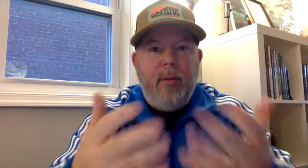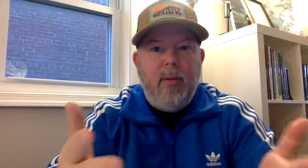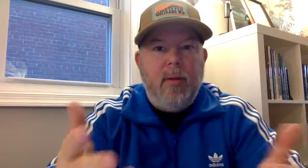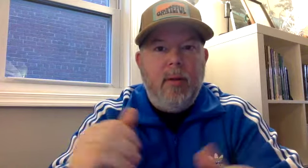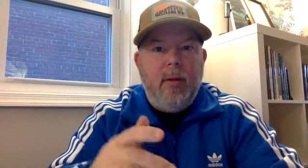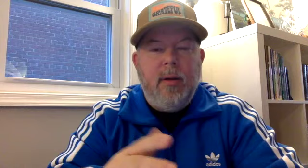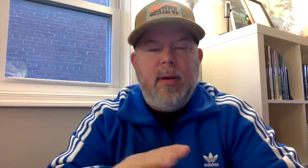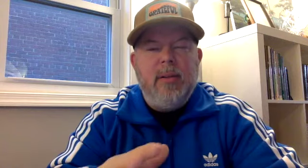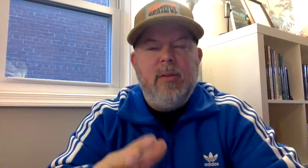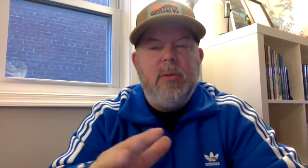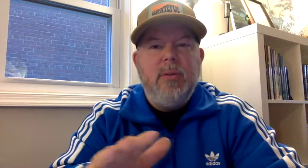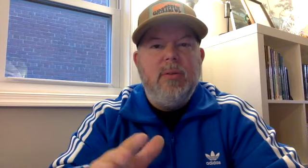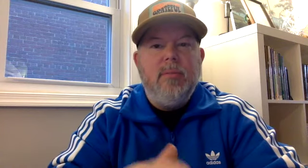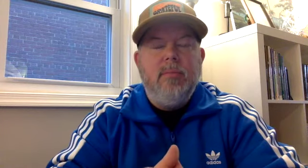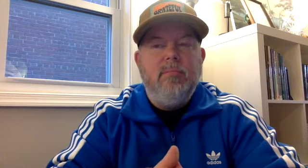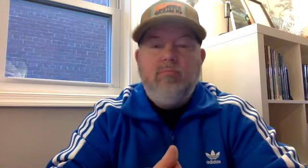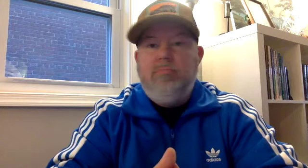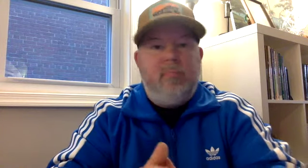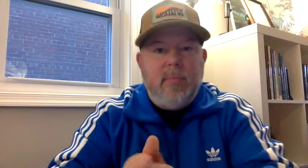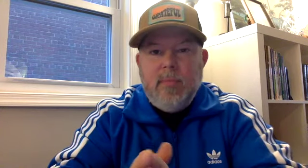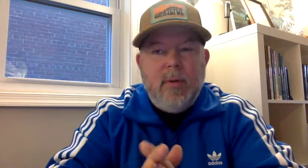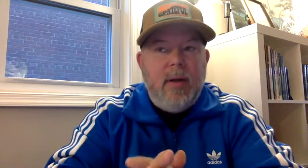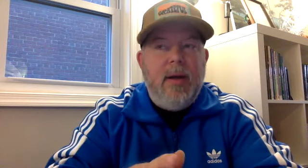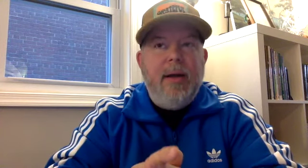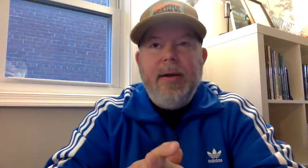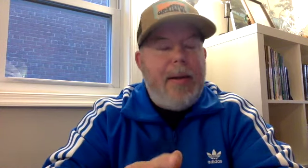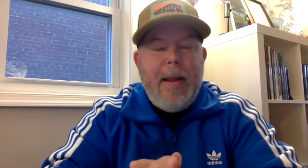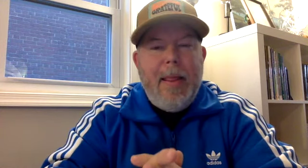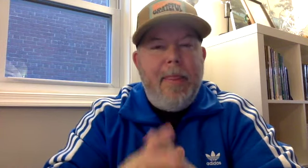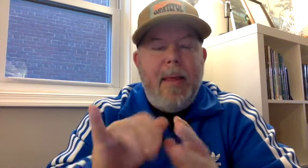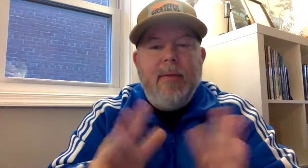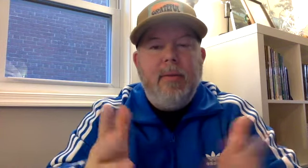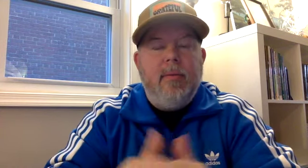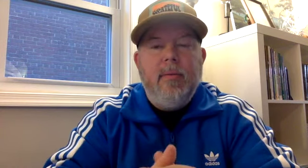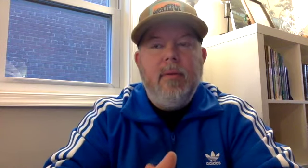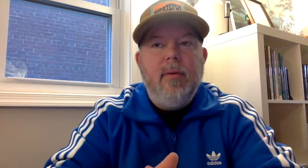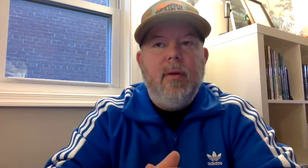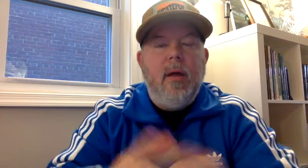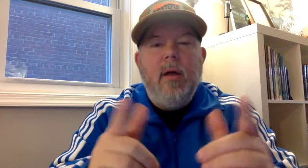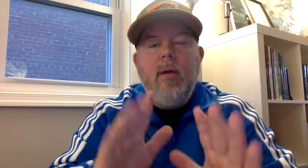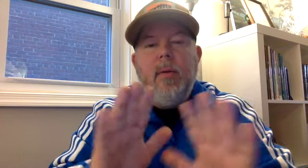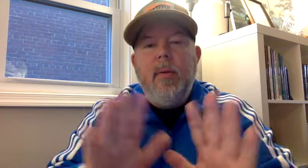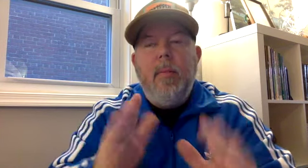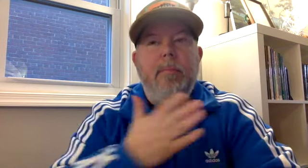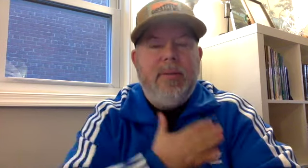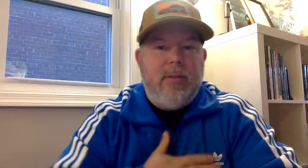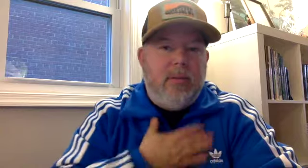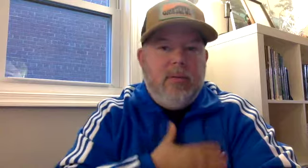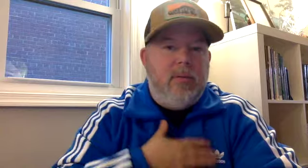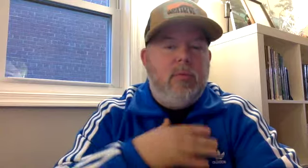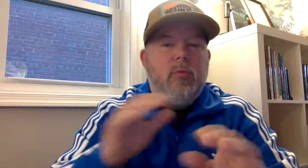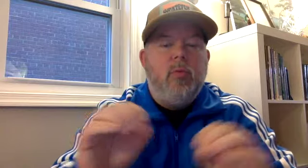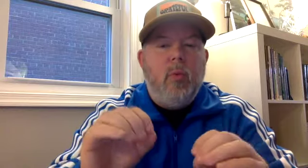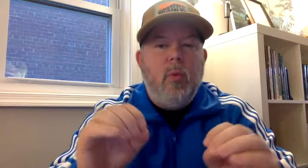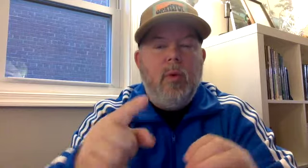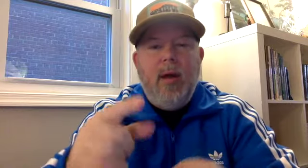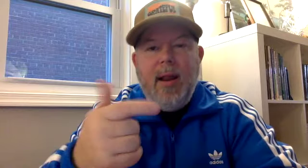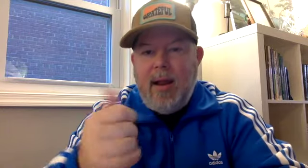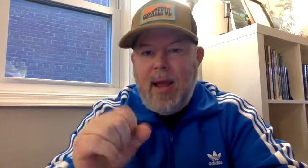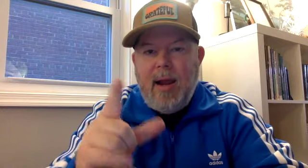right now. You know, any student of Watergate and anyone who tries to understand why these times are